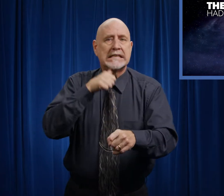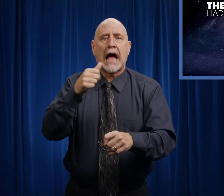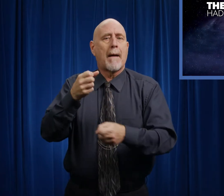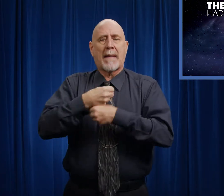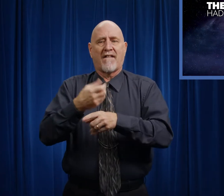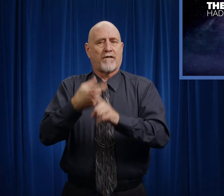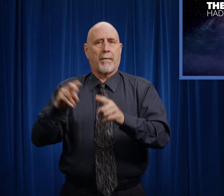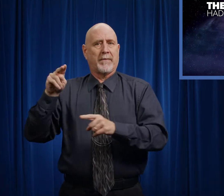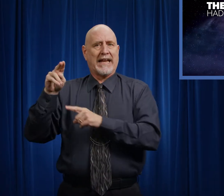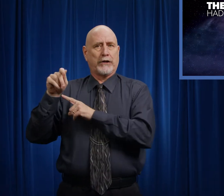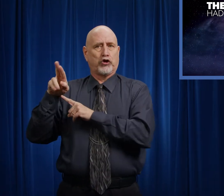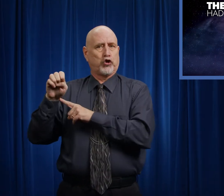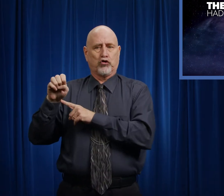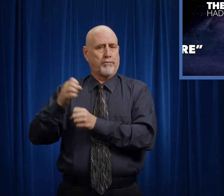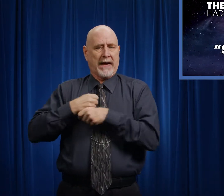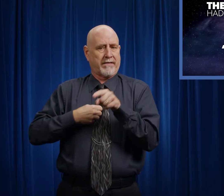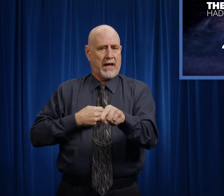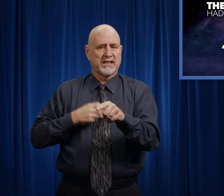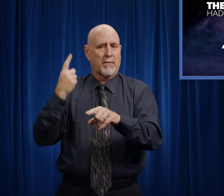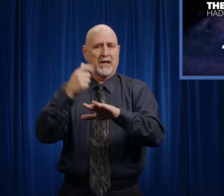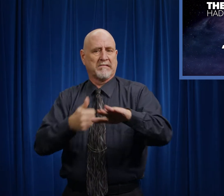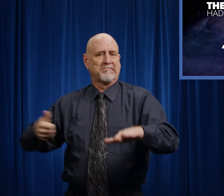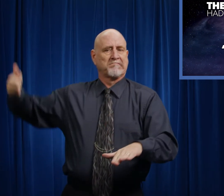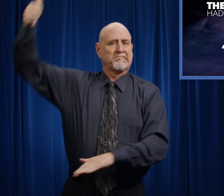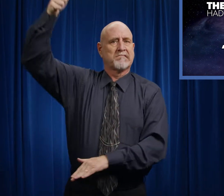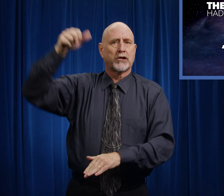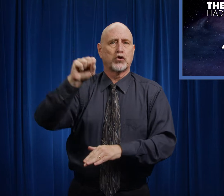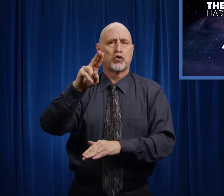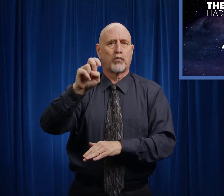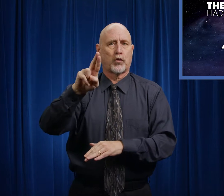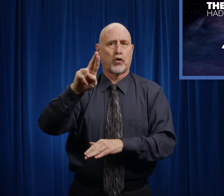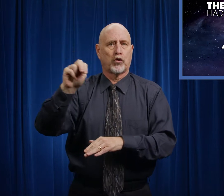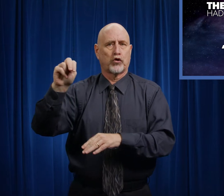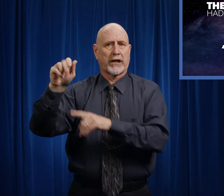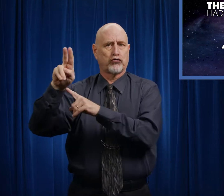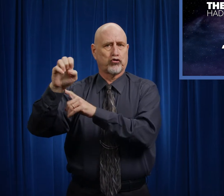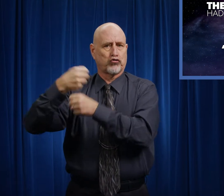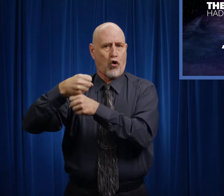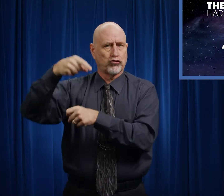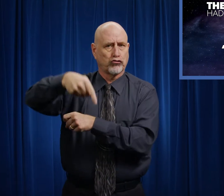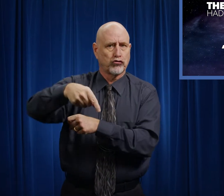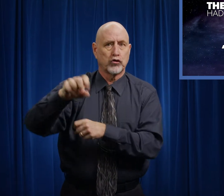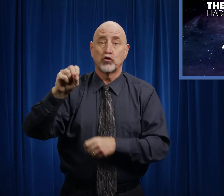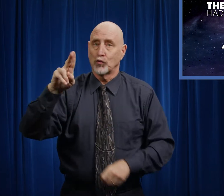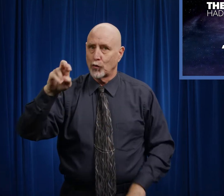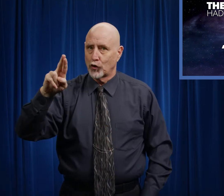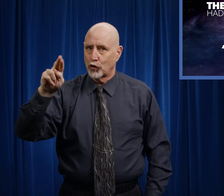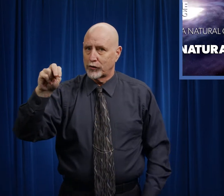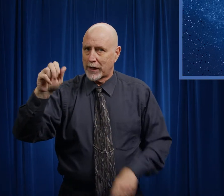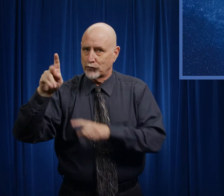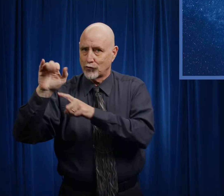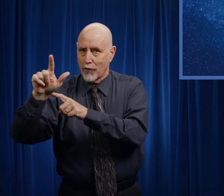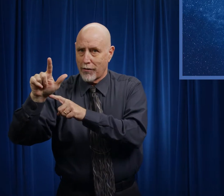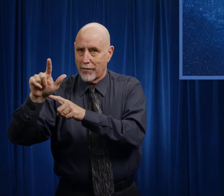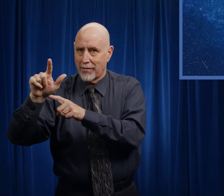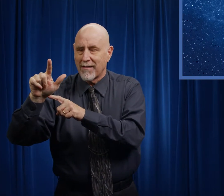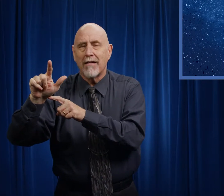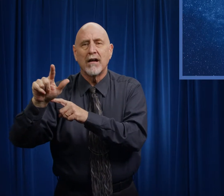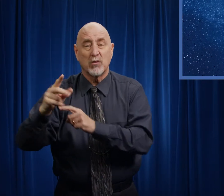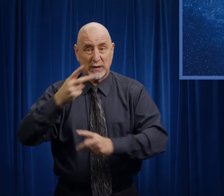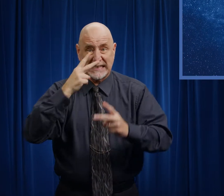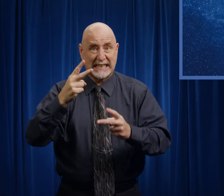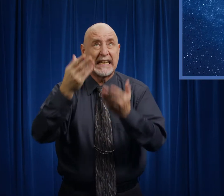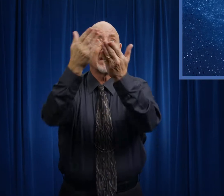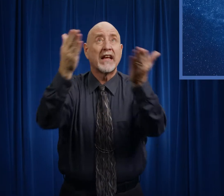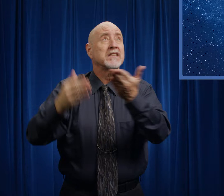cause. It was something above nature. It was something super nature, something supernatural. And so when we see